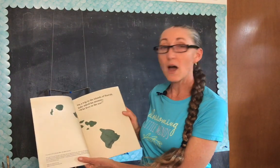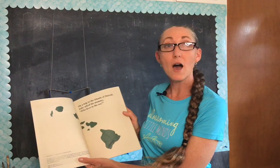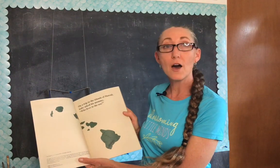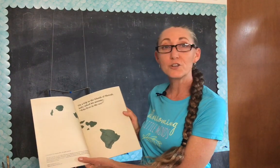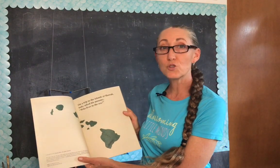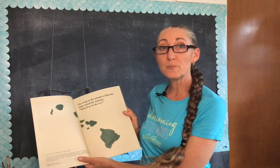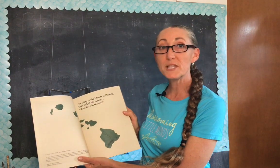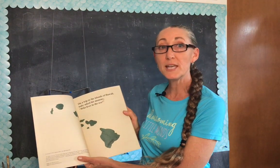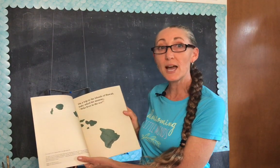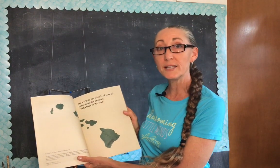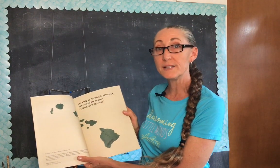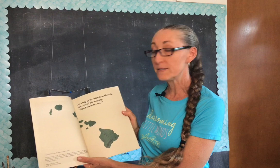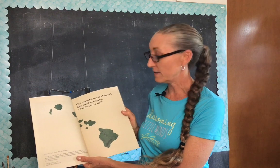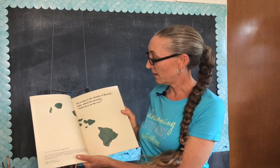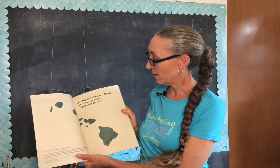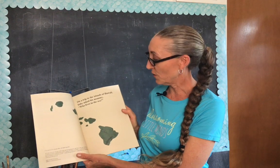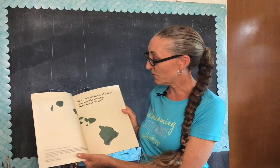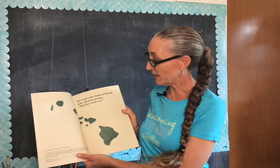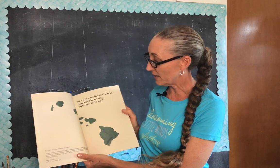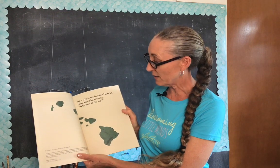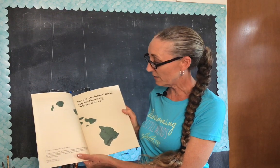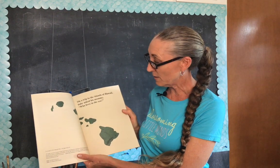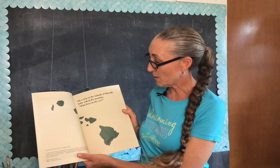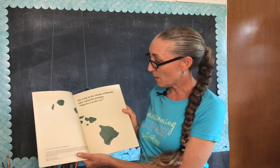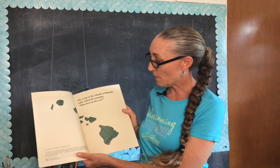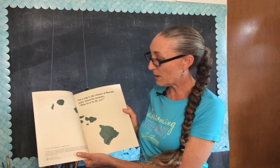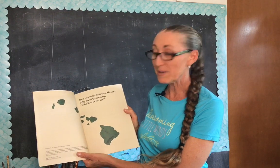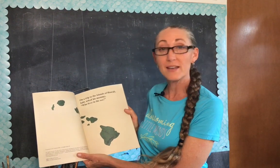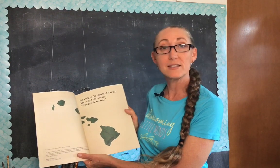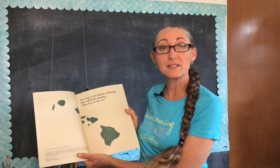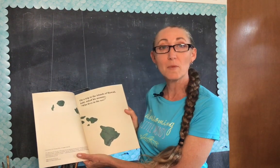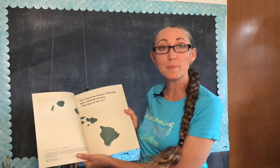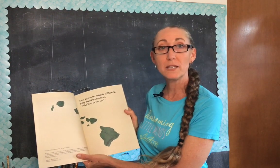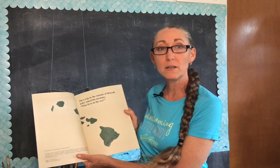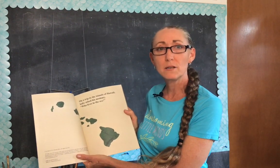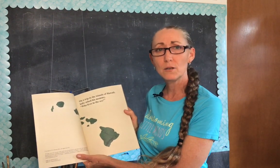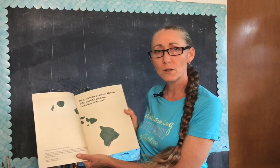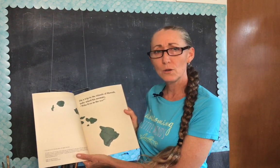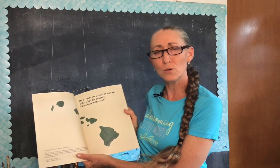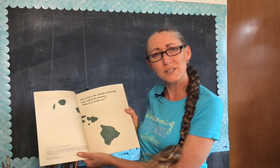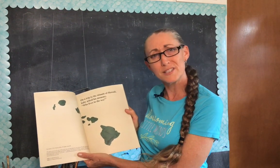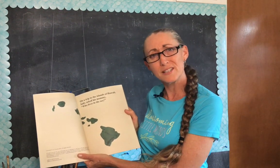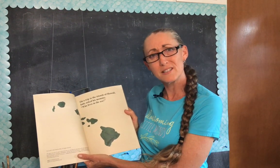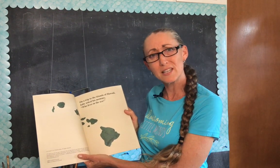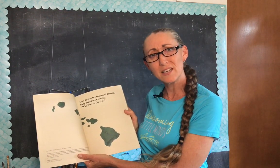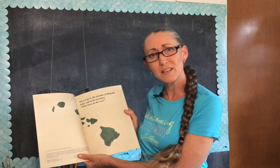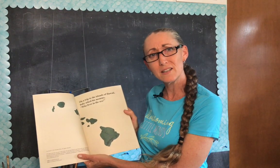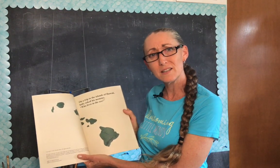On a trip to the islands of Hawaii, Baby asked his mommy, "Who lives in the sea?"